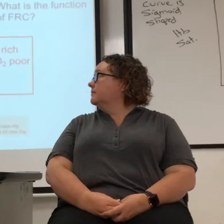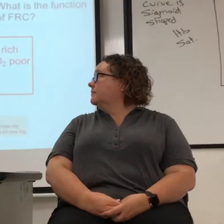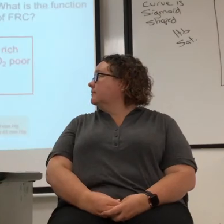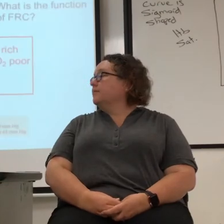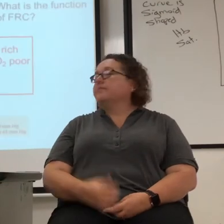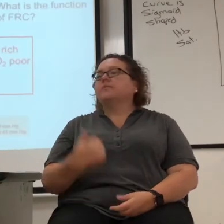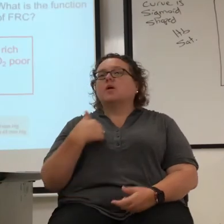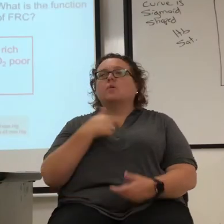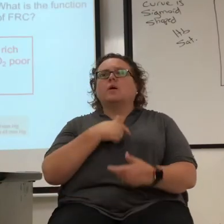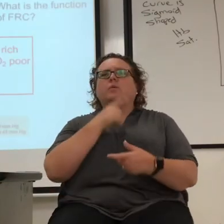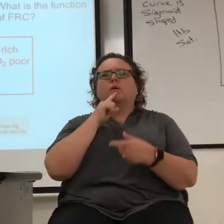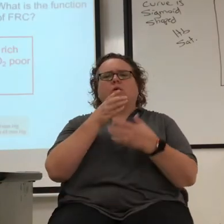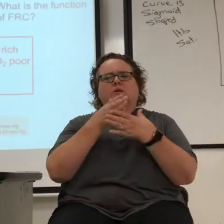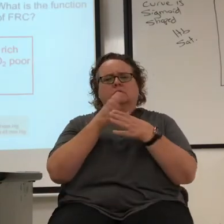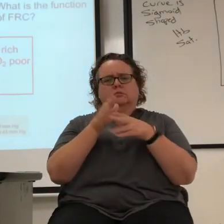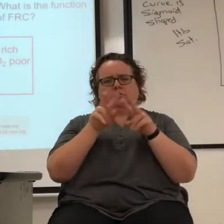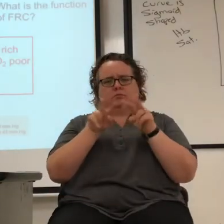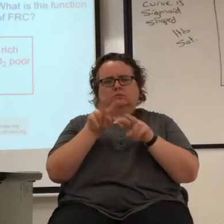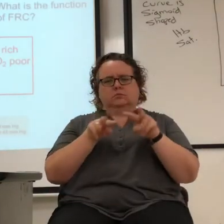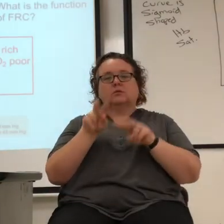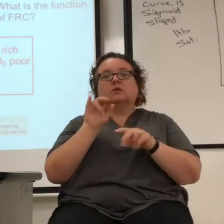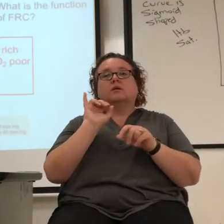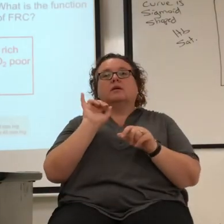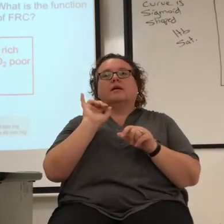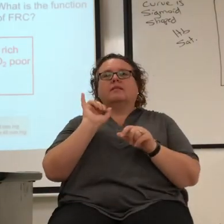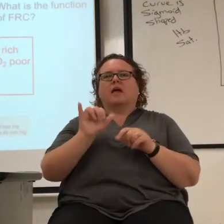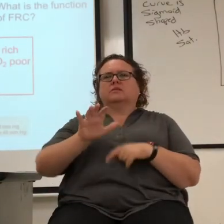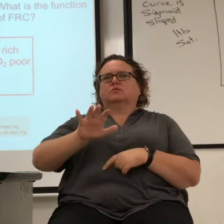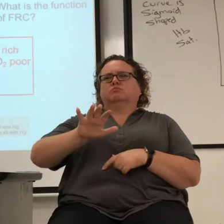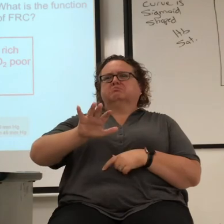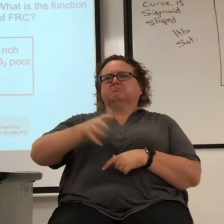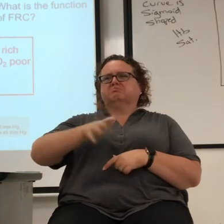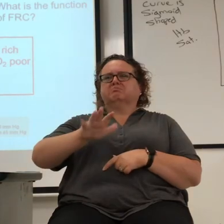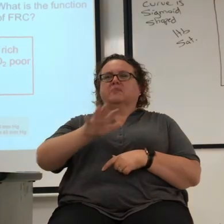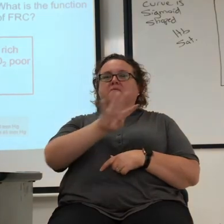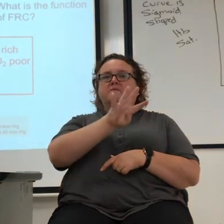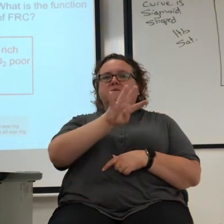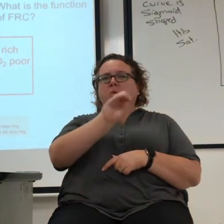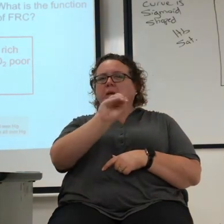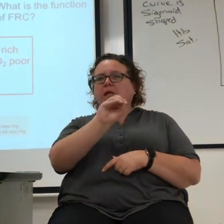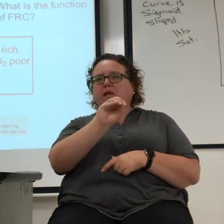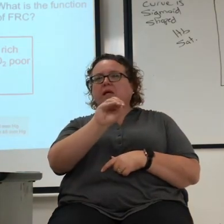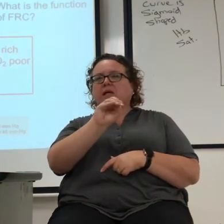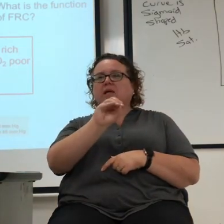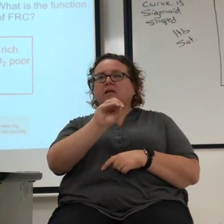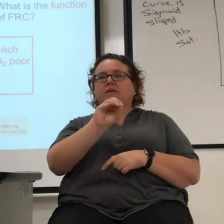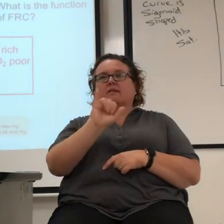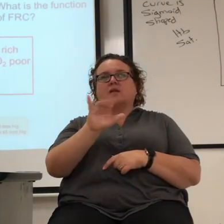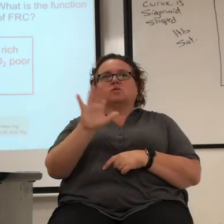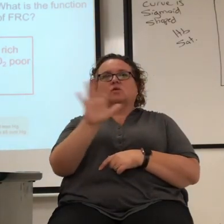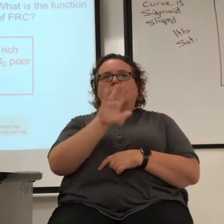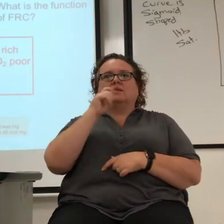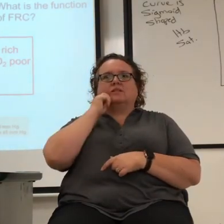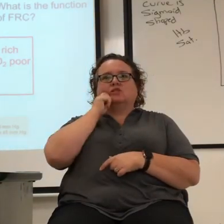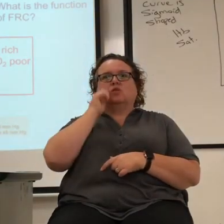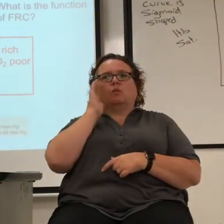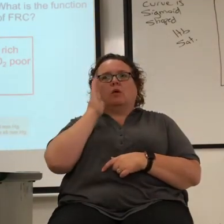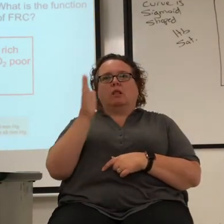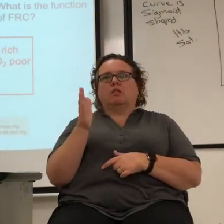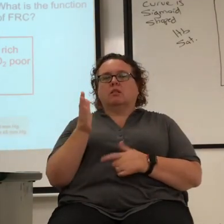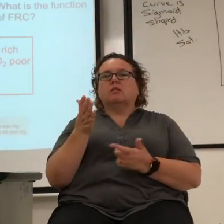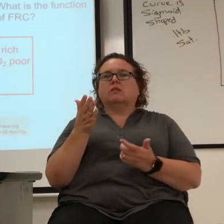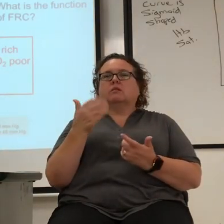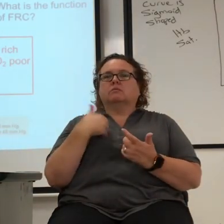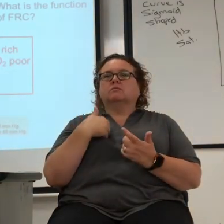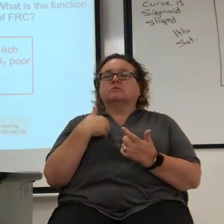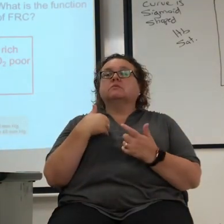When we're breaking this down, that's pretty much 40 is about what your tissues will be. Okay, so